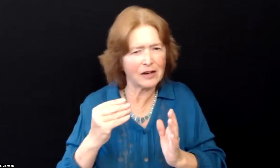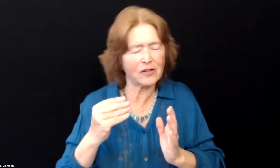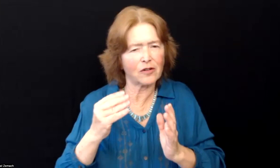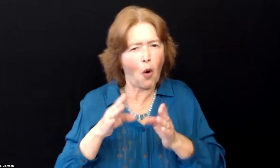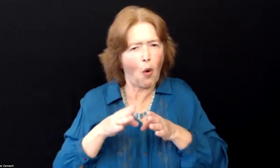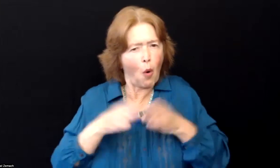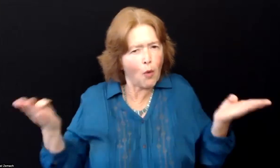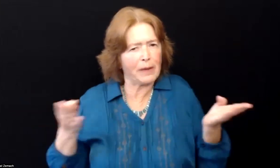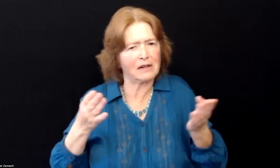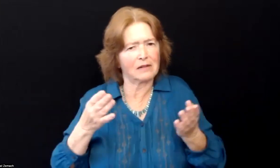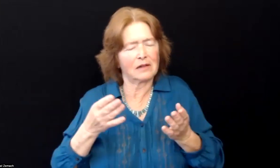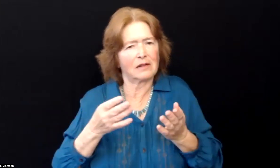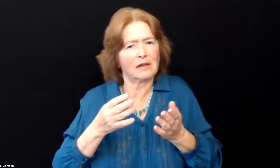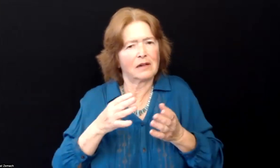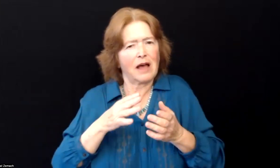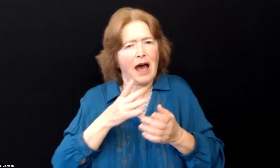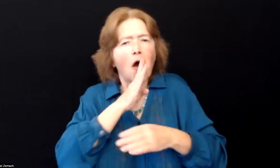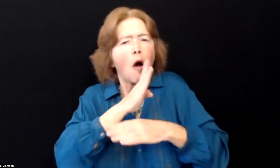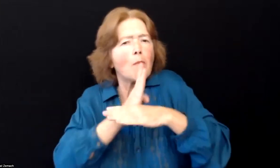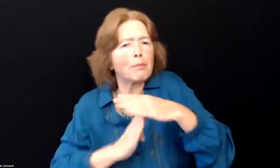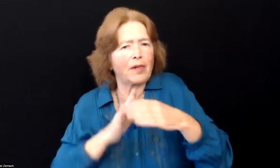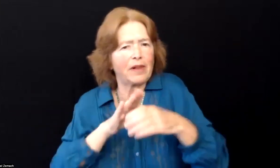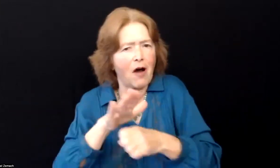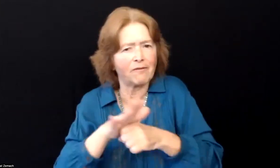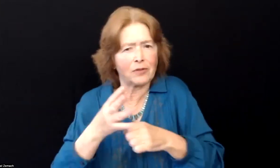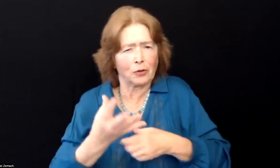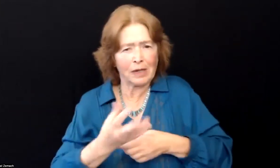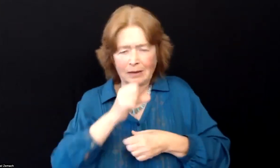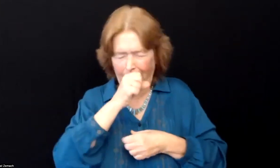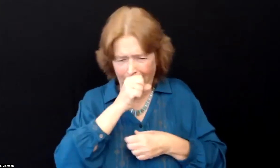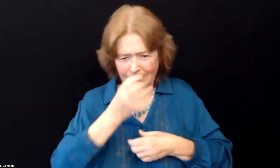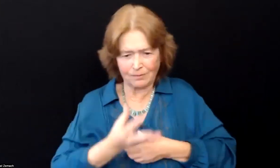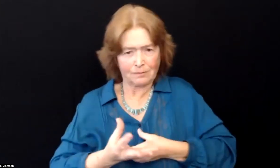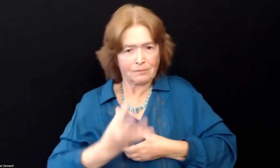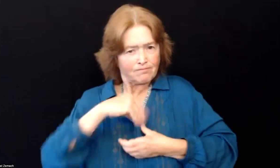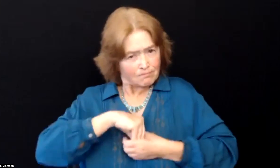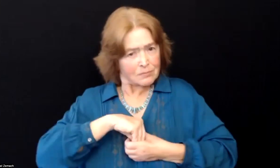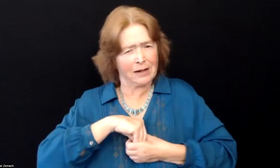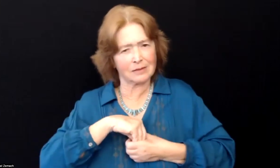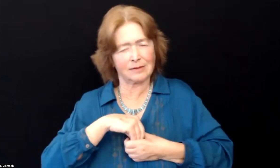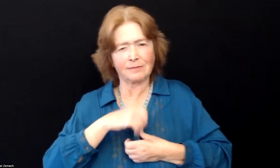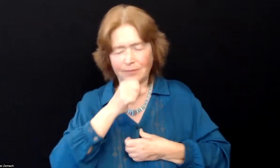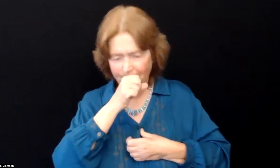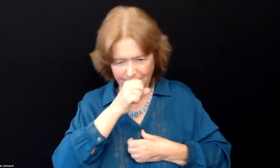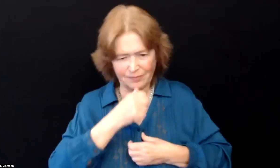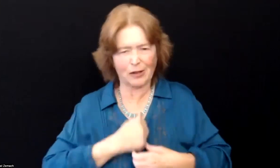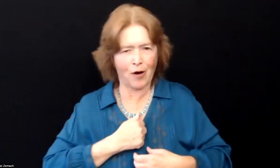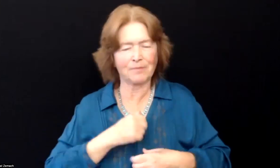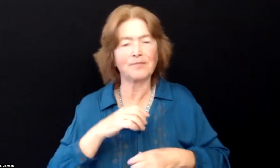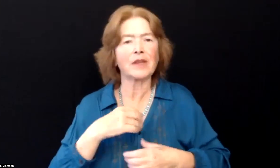and who are open and humble enough to take that in, to